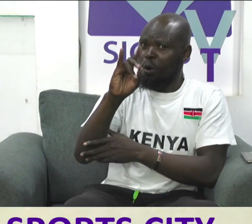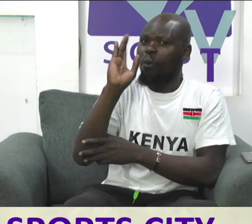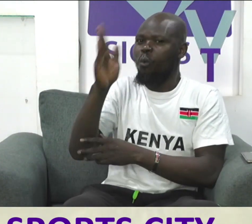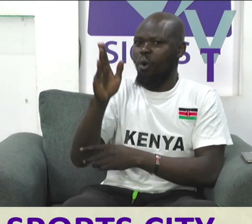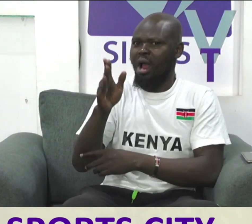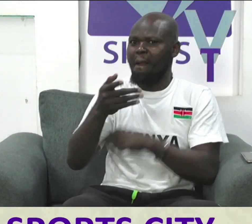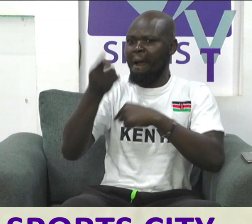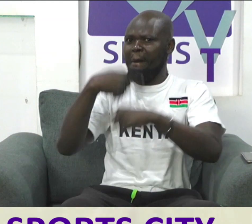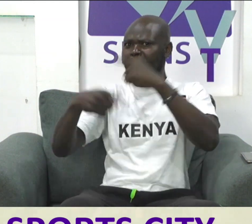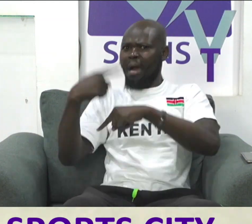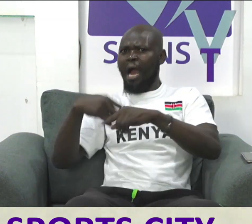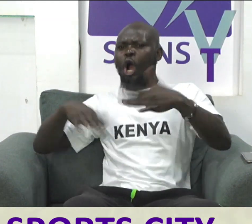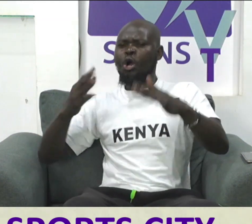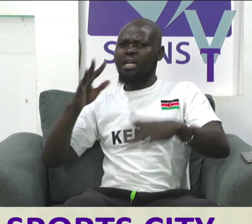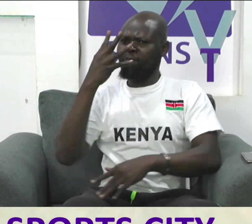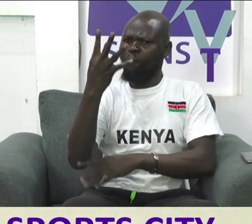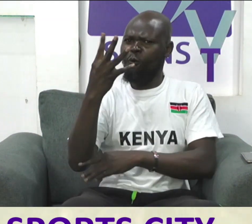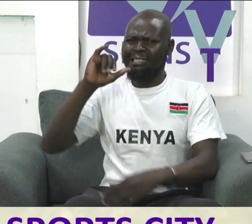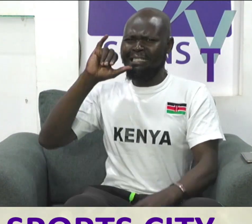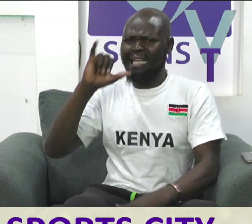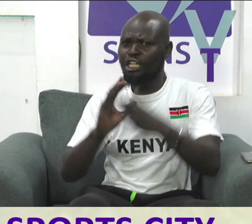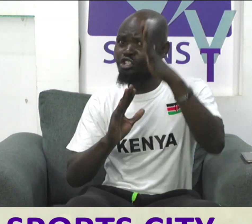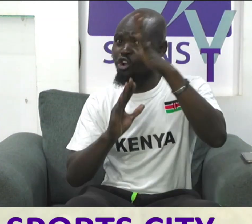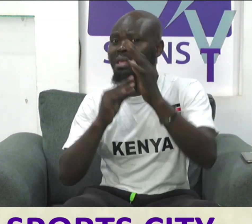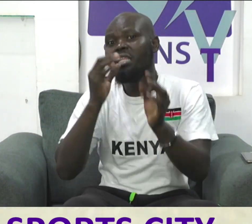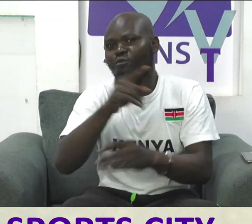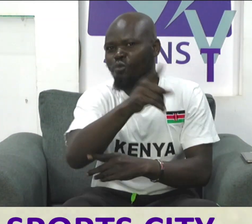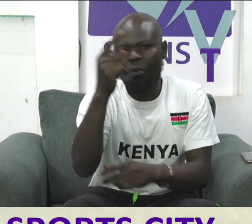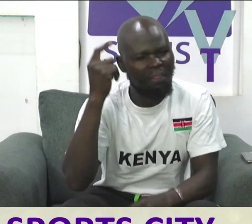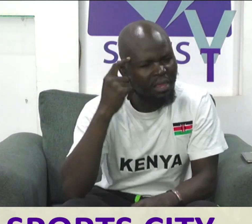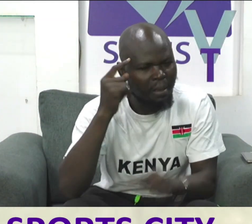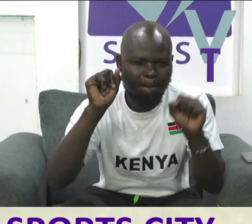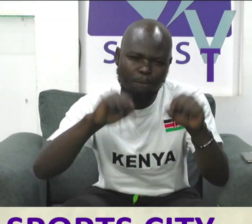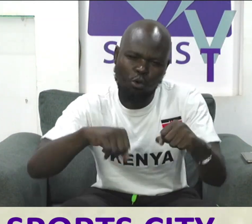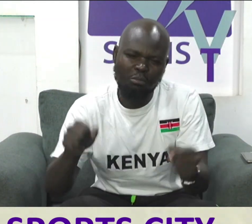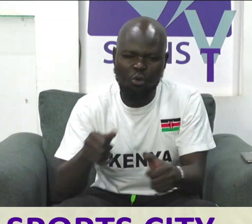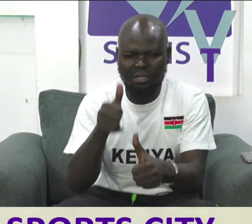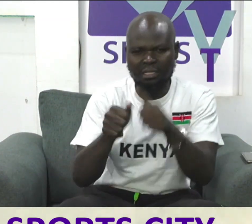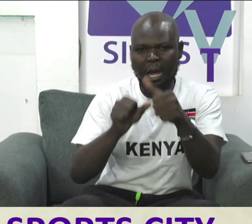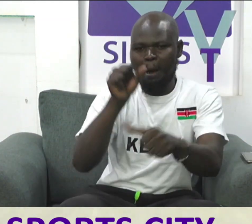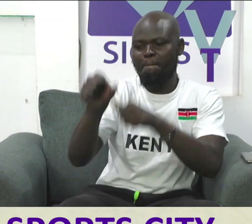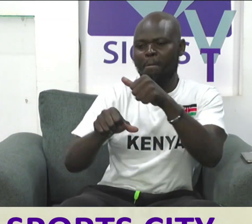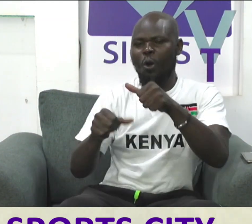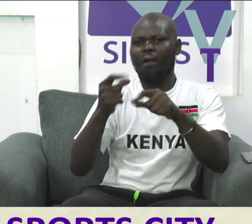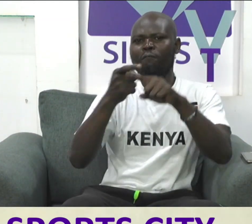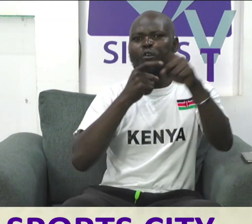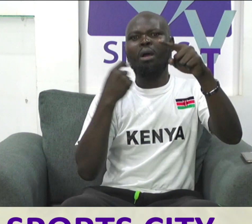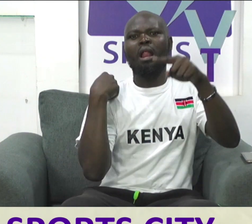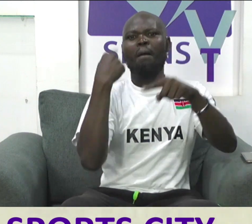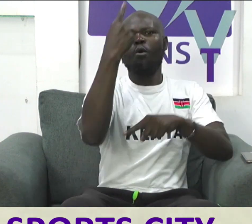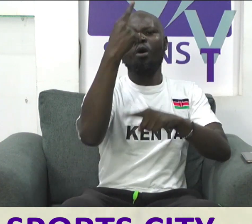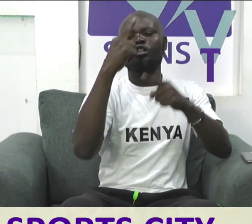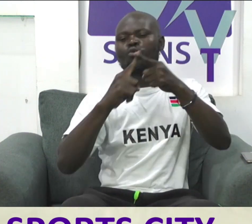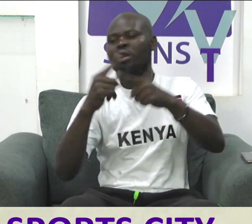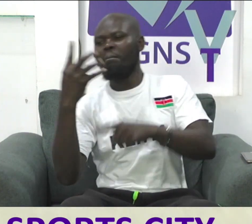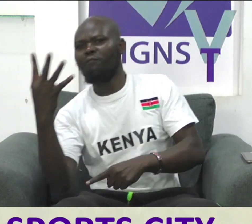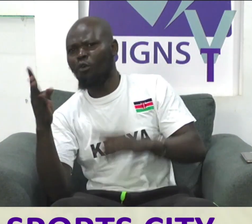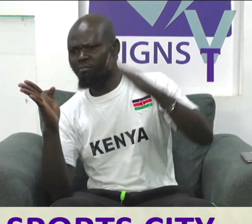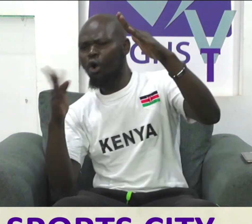But I believe that. Do you believe that Bidco United will stay on the top of the table among